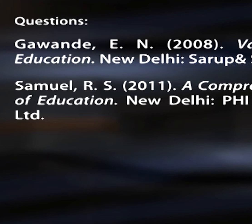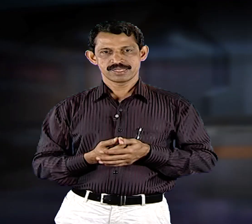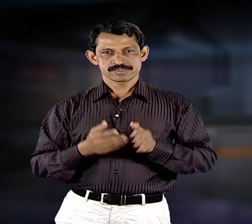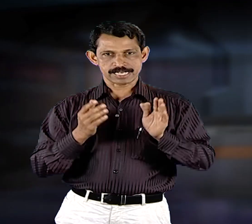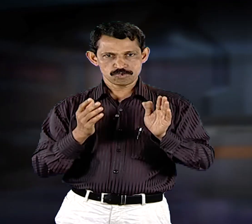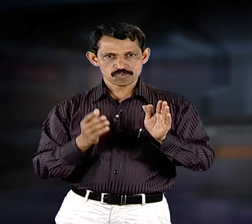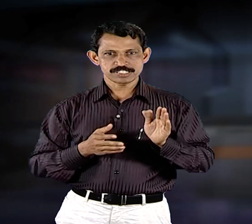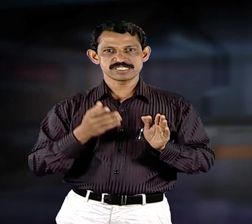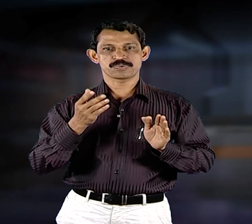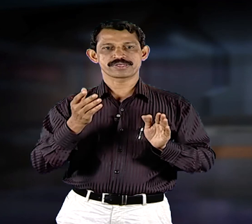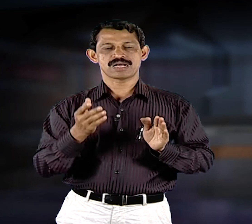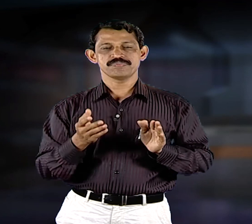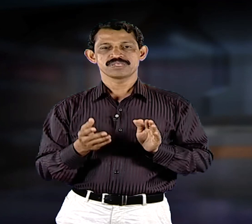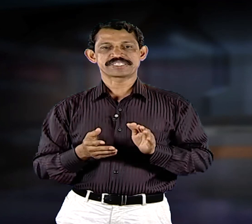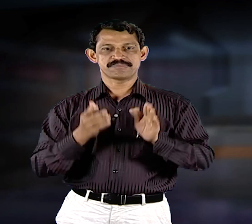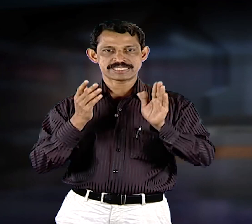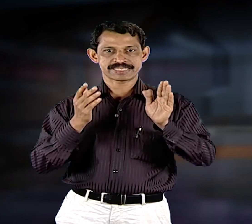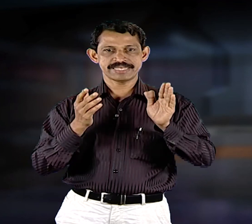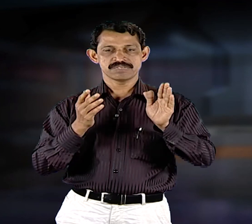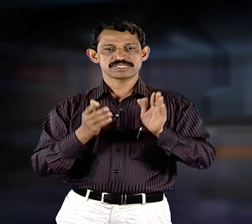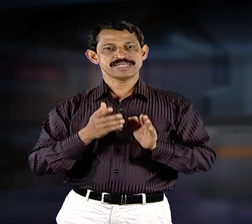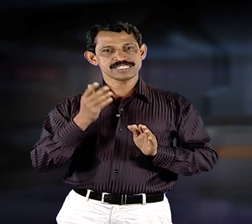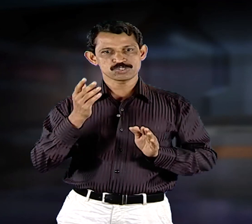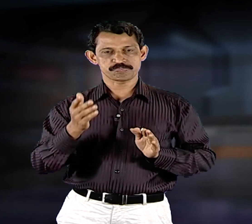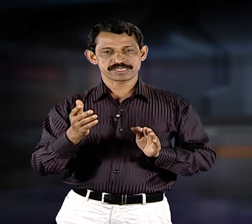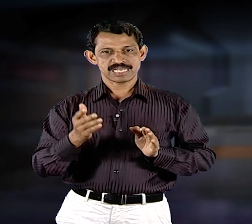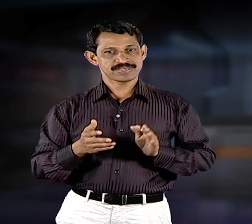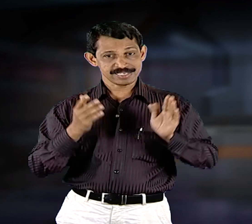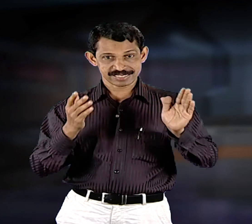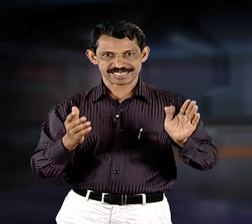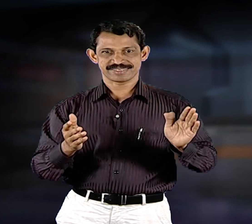Thank you for watching this program. We can meet again with another topic. Have a nice day.